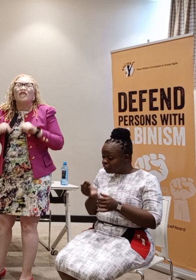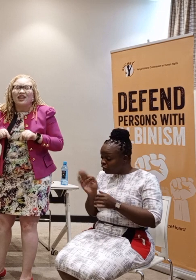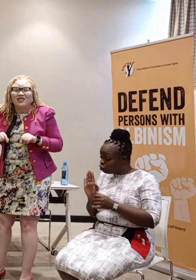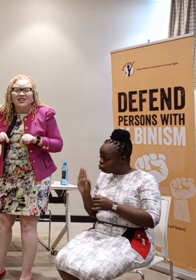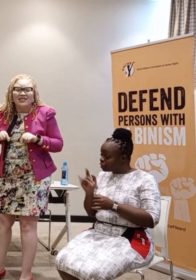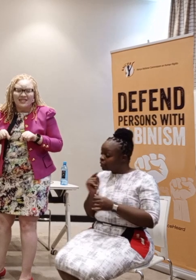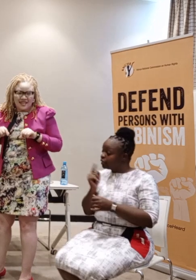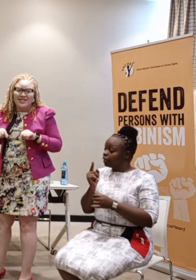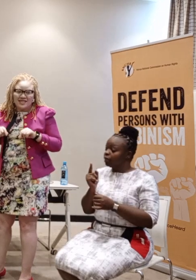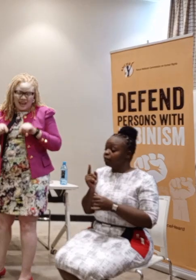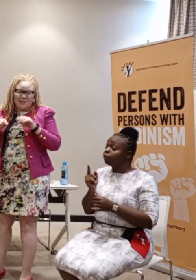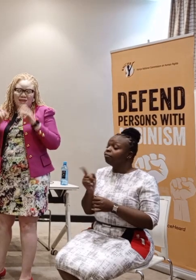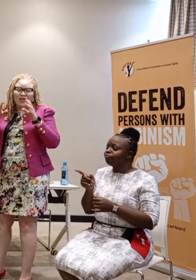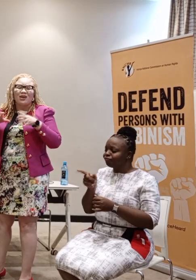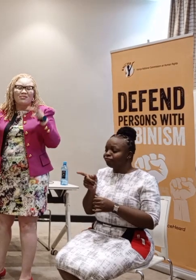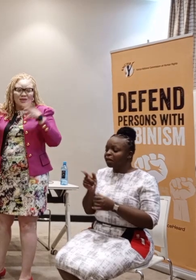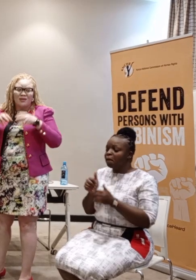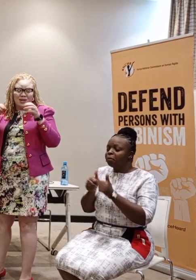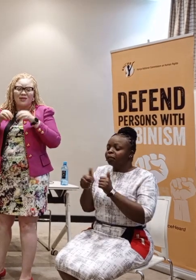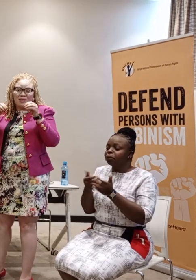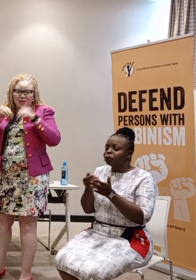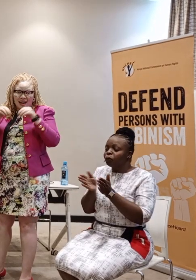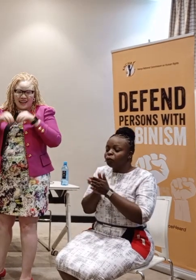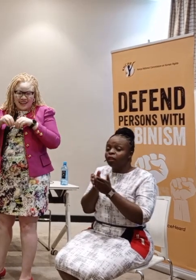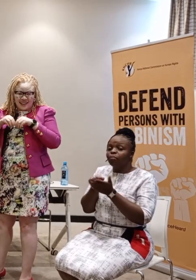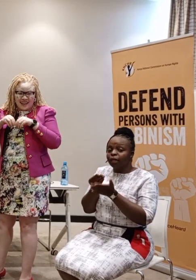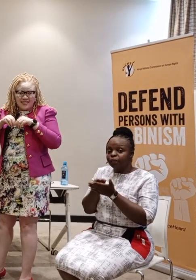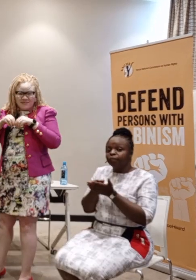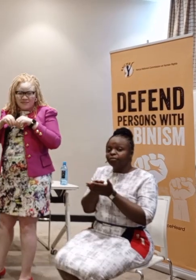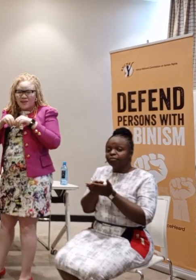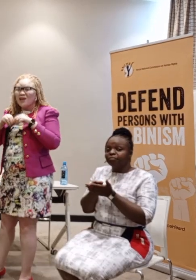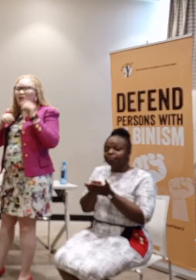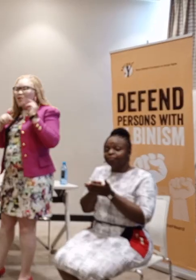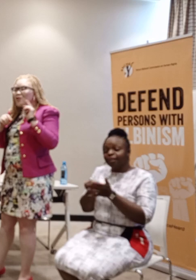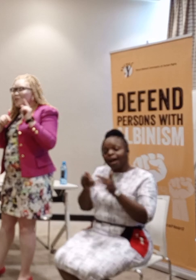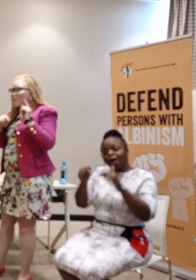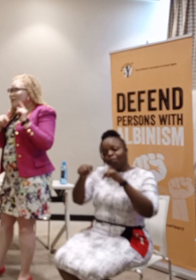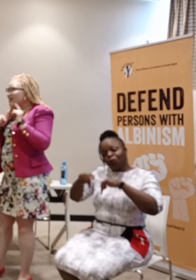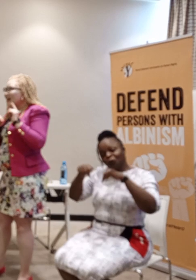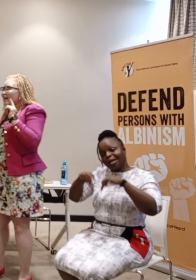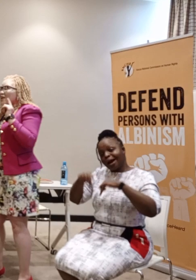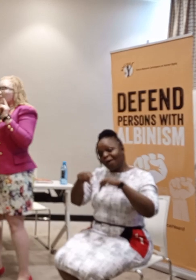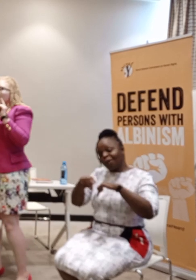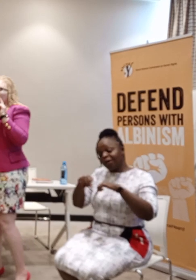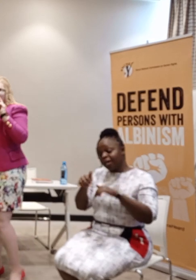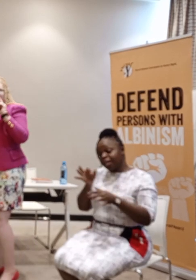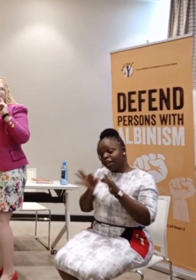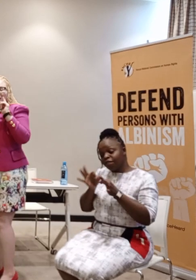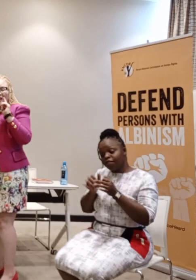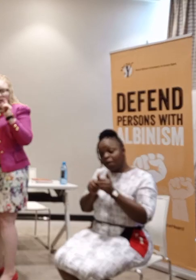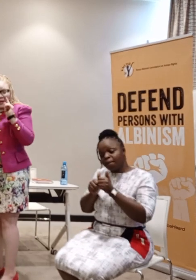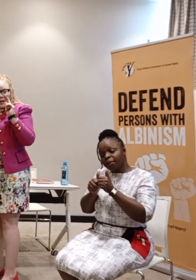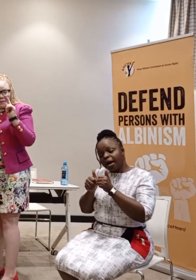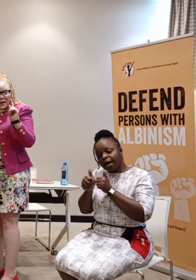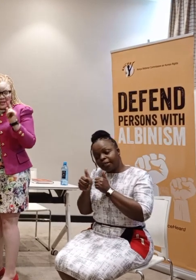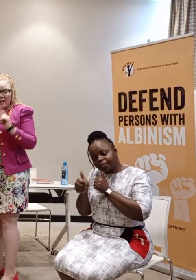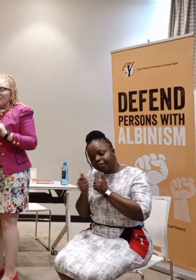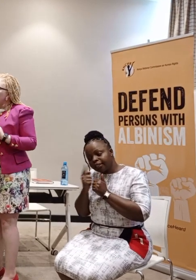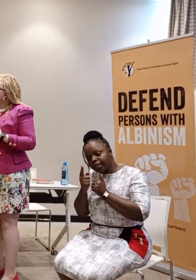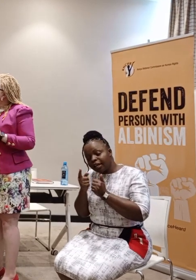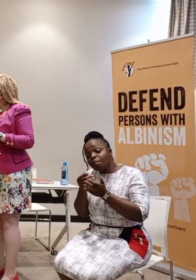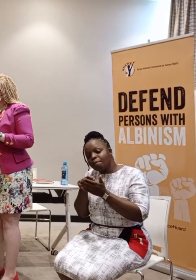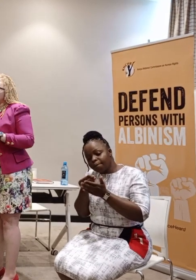To date, yes, that's what I'm saying. We are learning. Ukipita ndio huyo amepita na